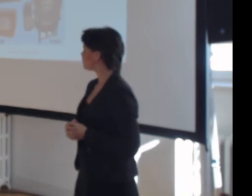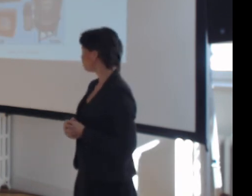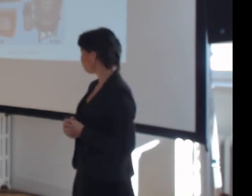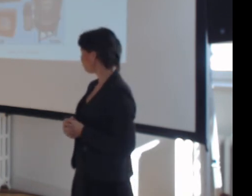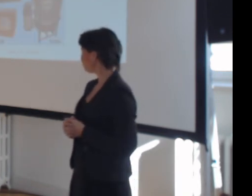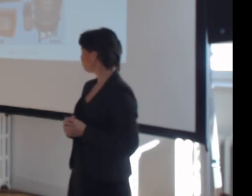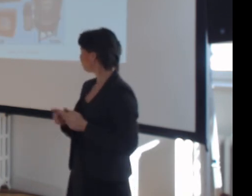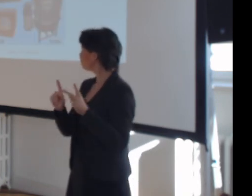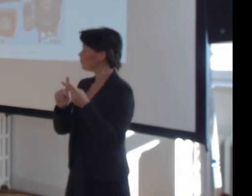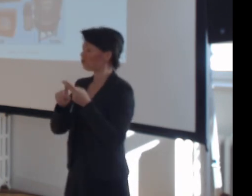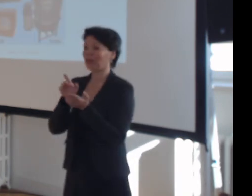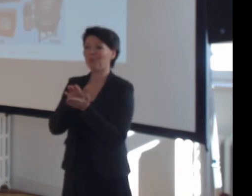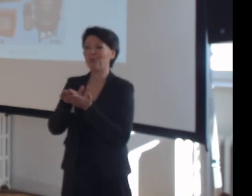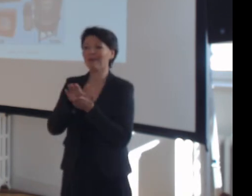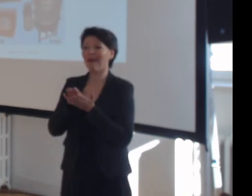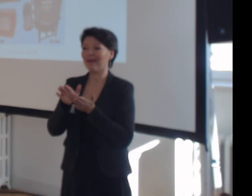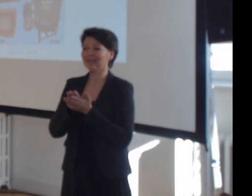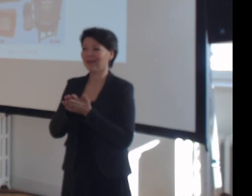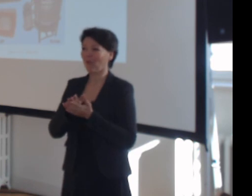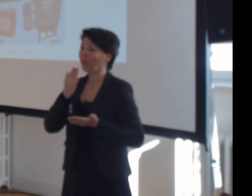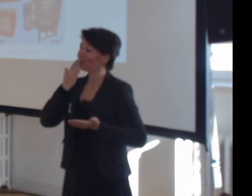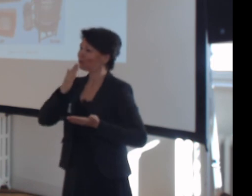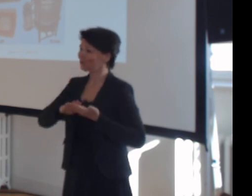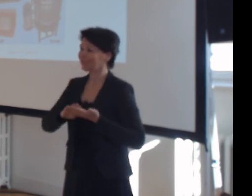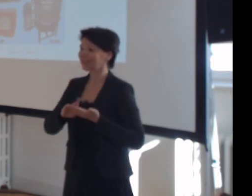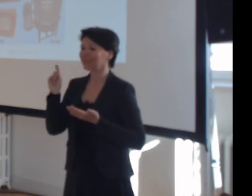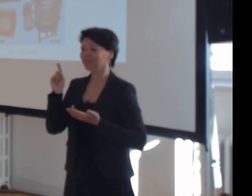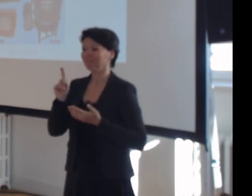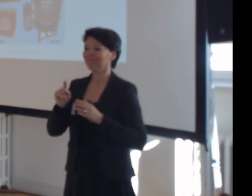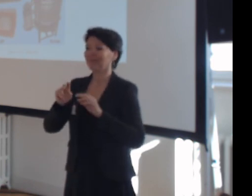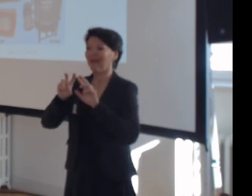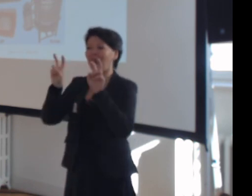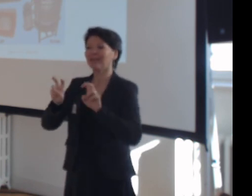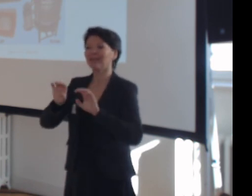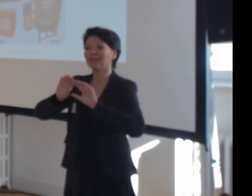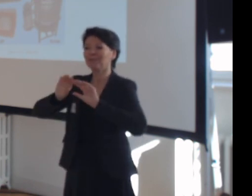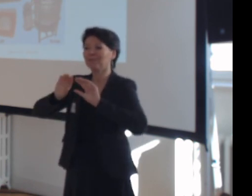Another publication that's successful, Electrical Appliances of Back